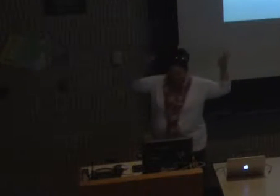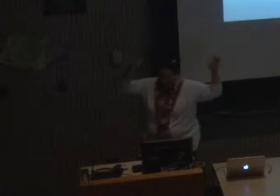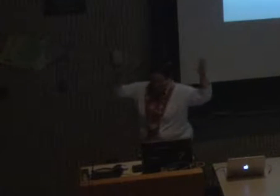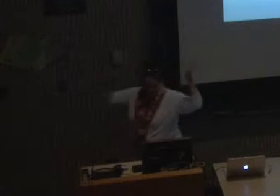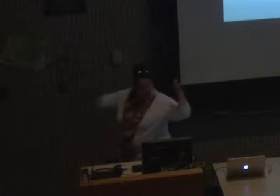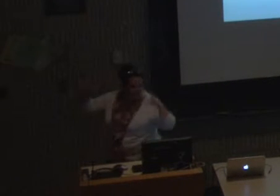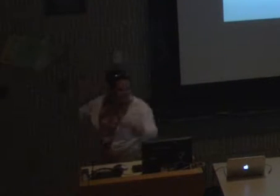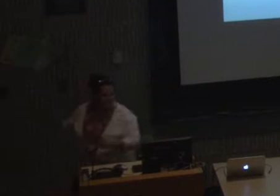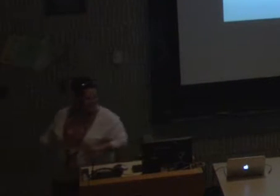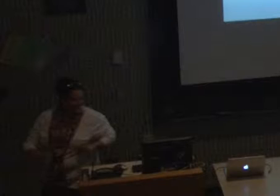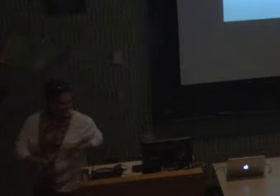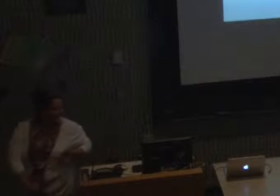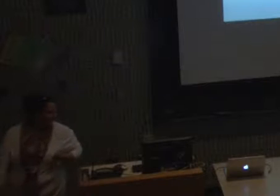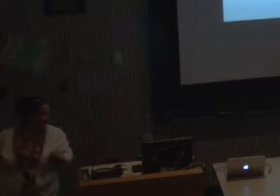Thank you, Sandy.